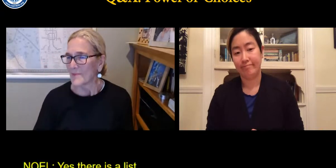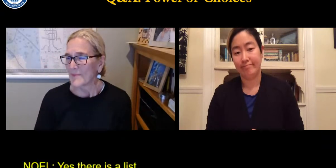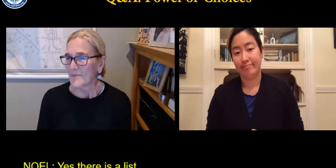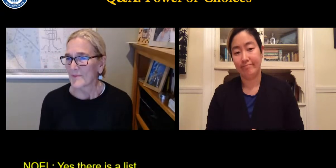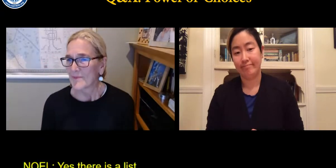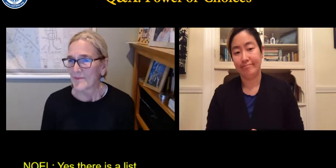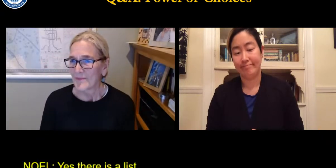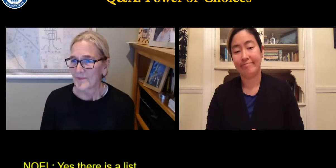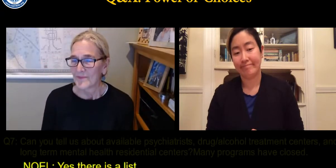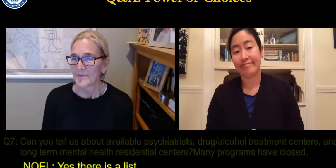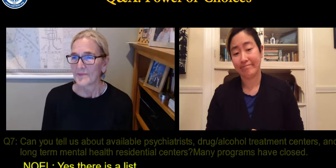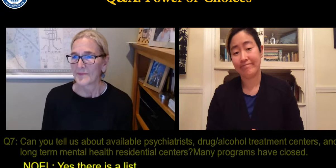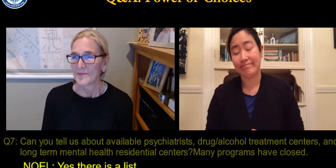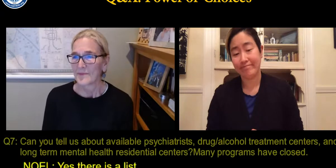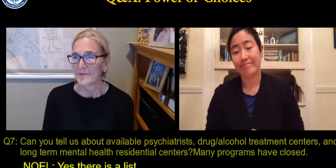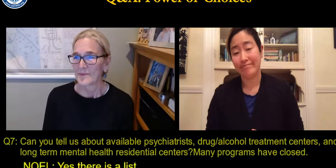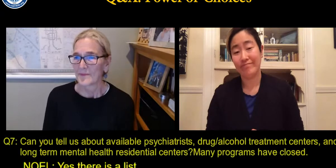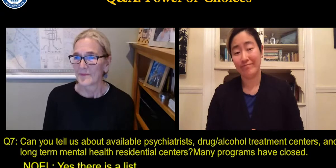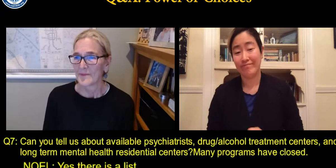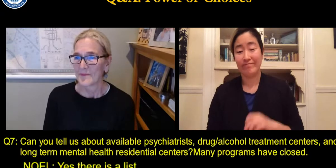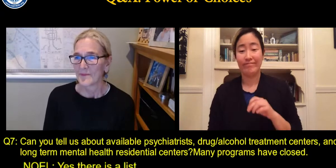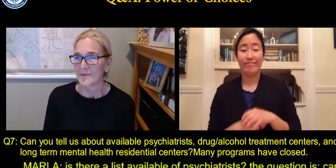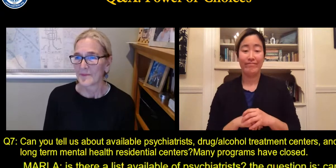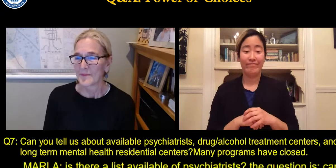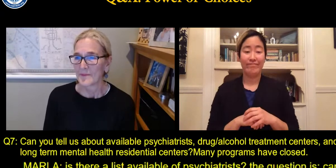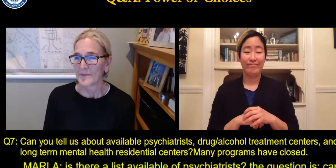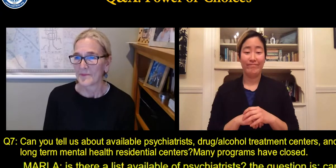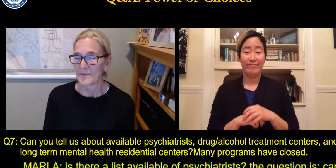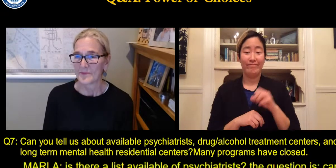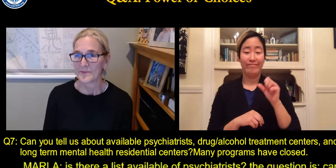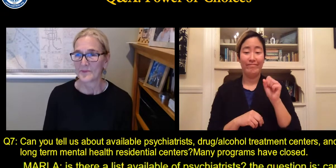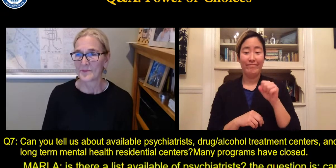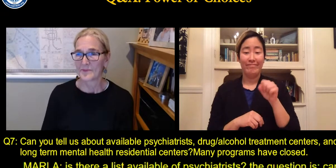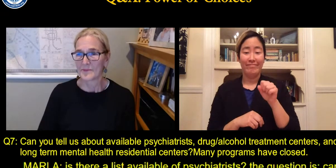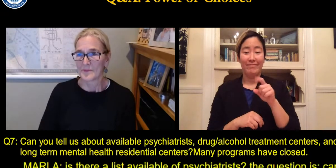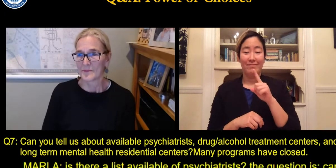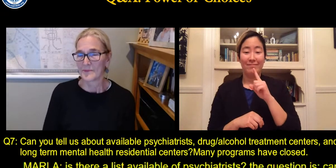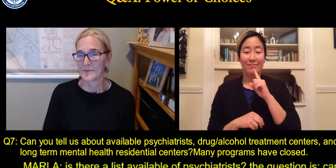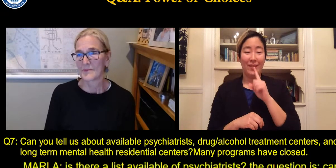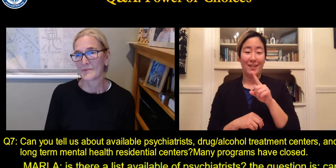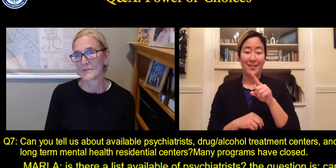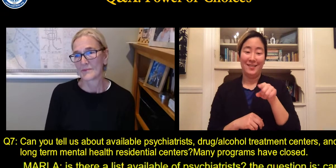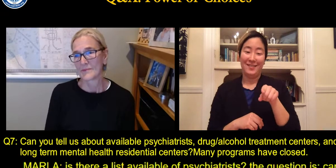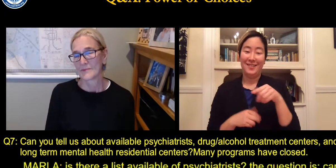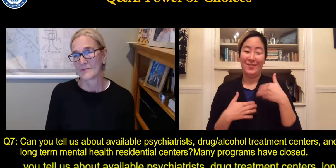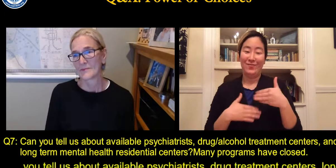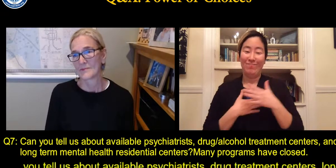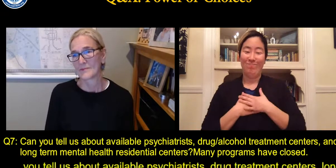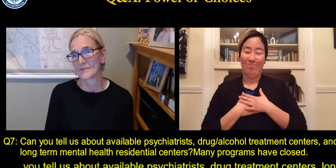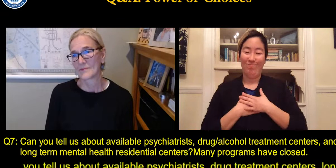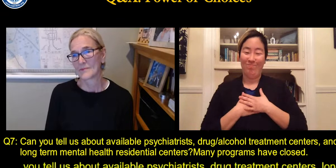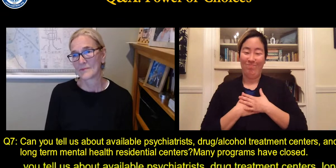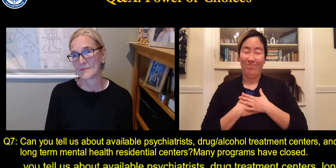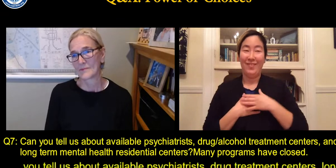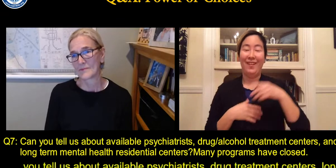health residential centers? Many programs are closing or have closed. Why is that happening?